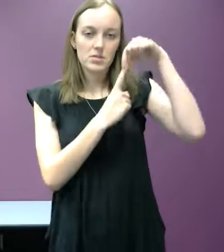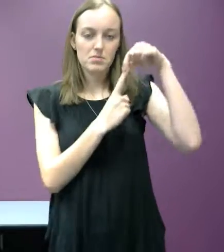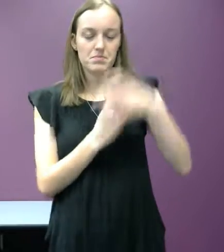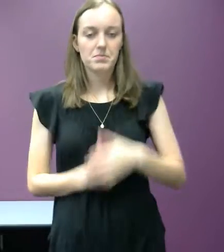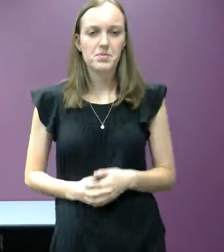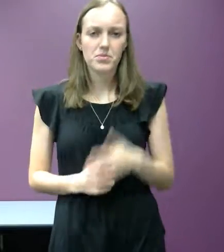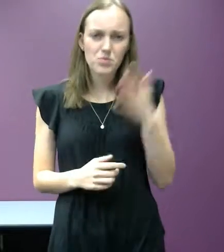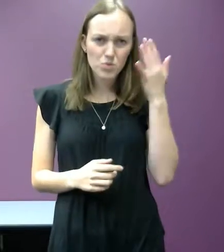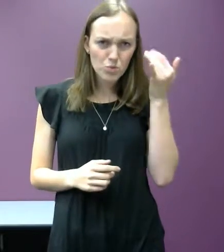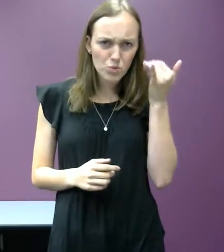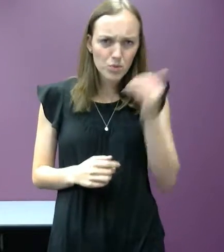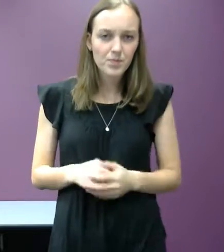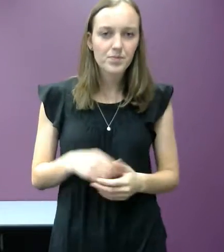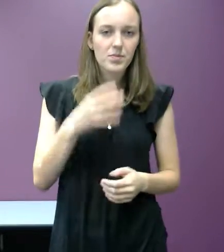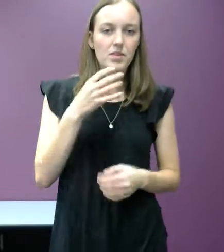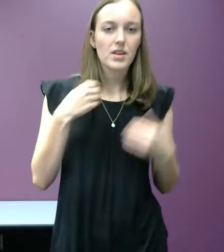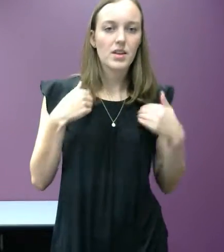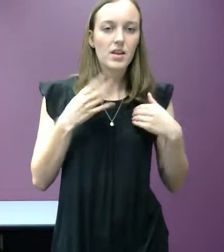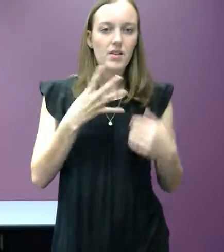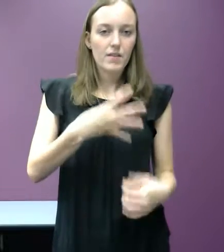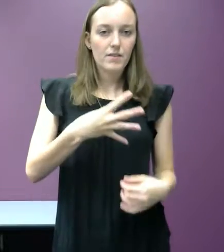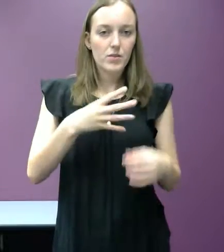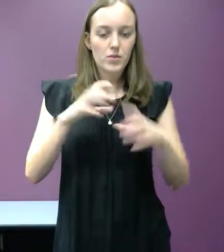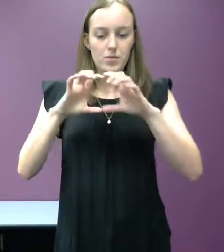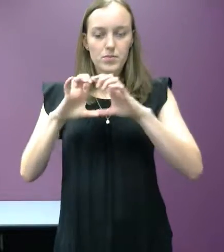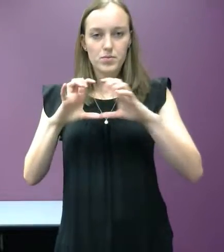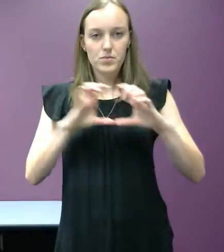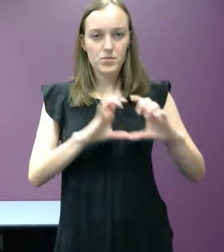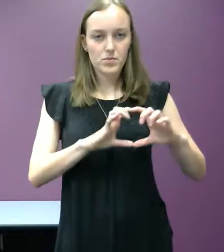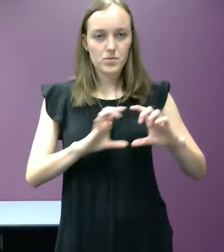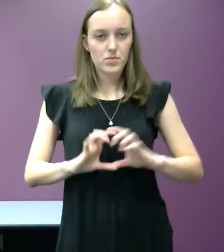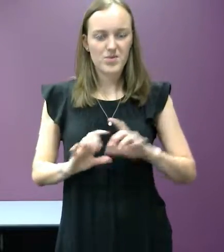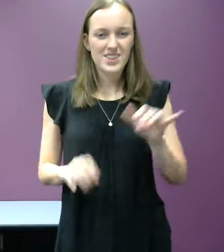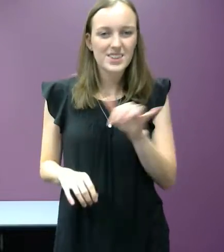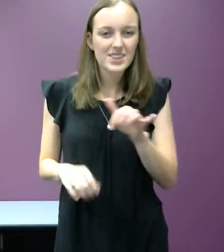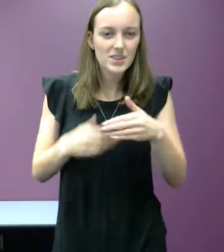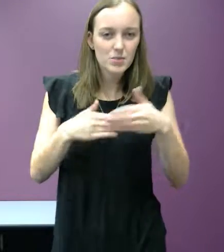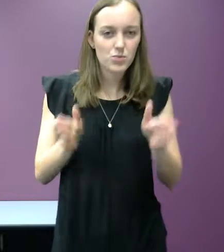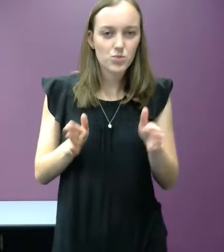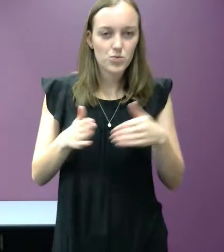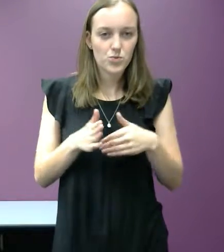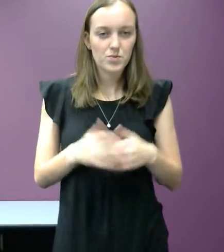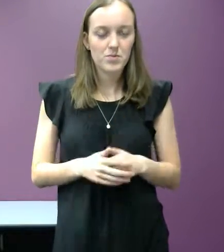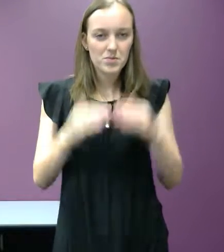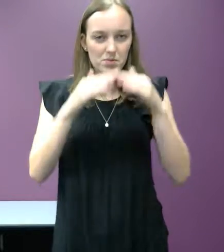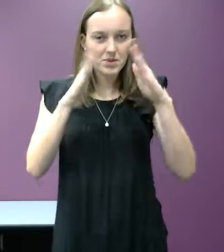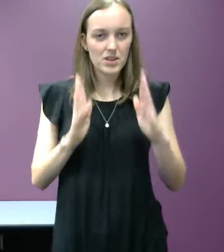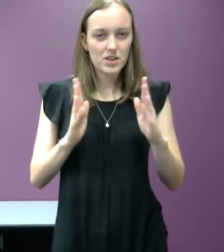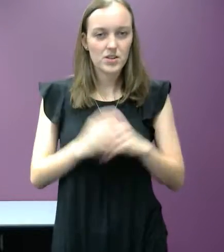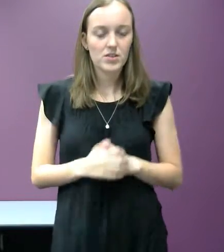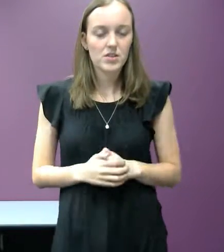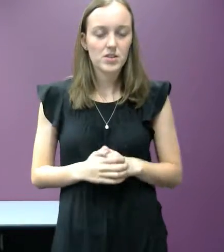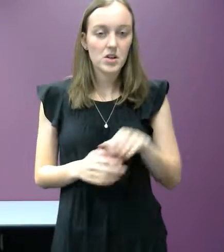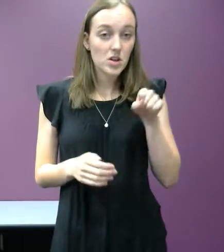4 chambers, kind of like rooms. And And these 4 chambers